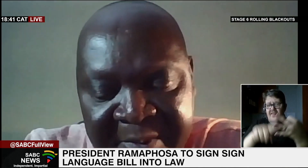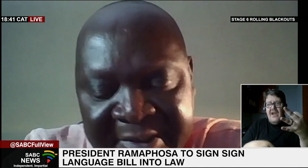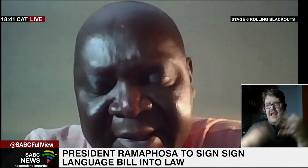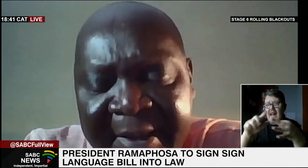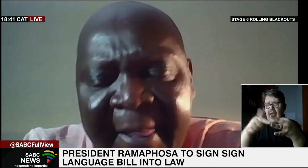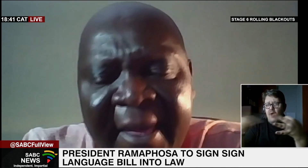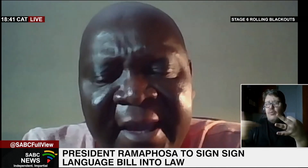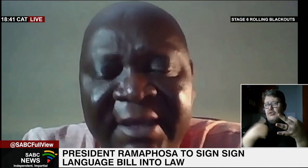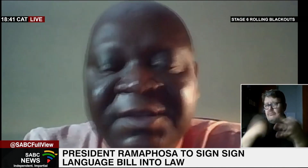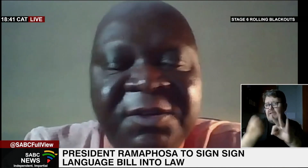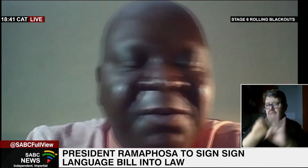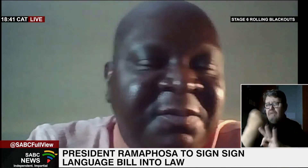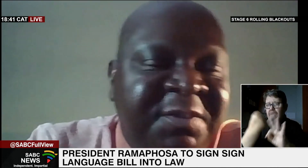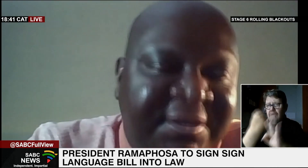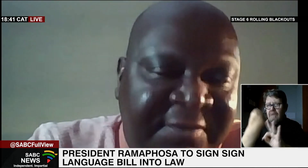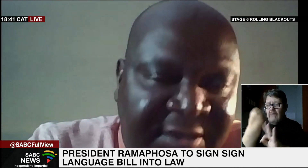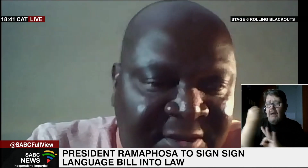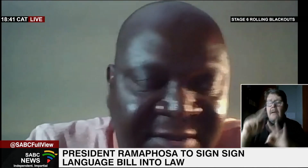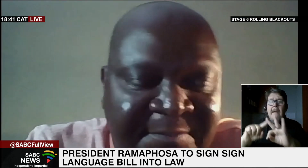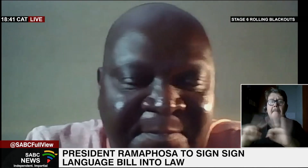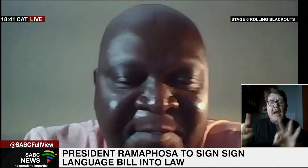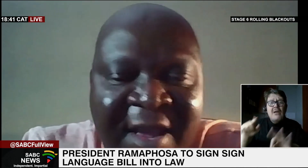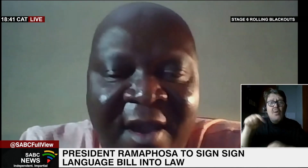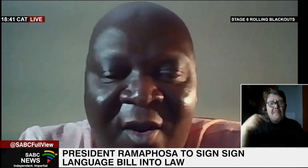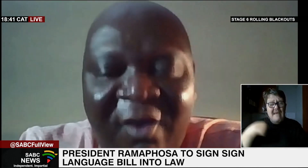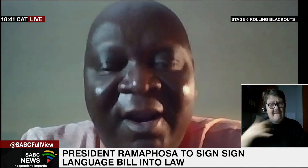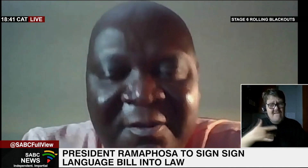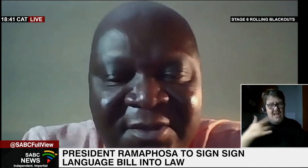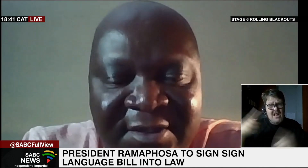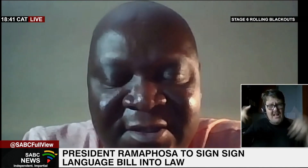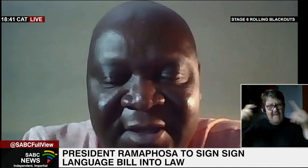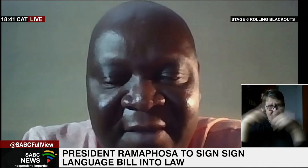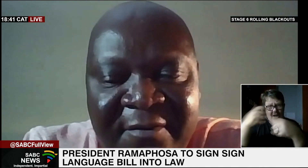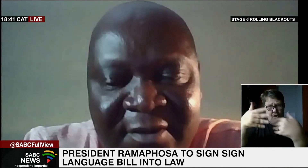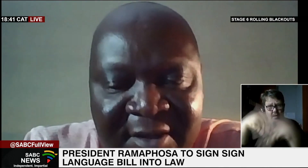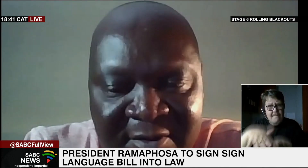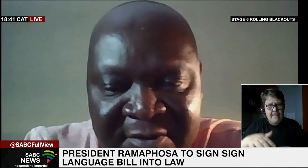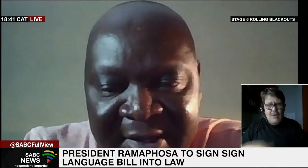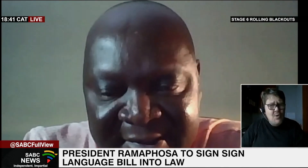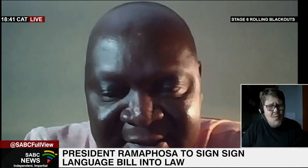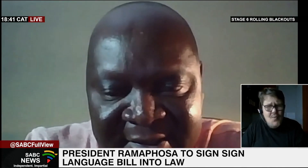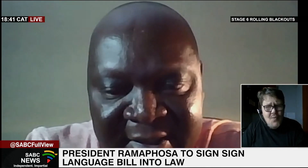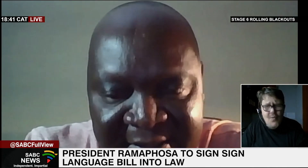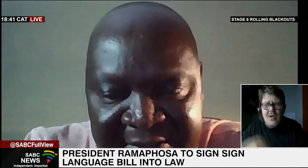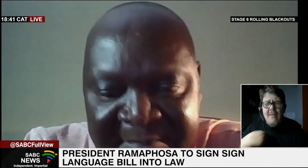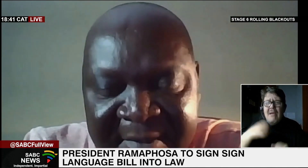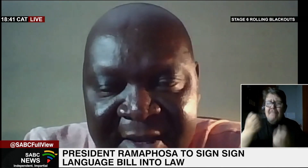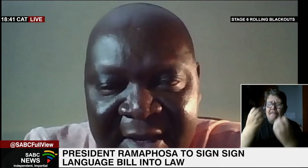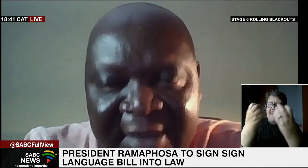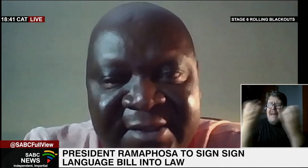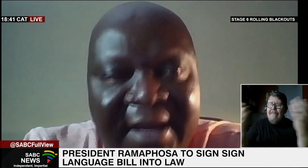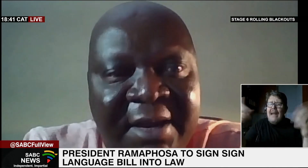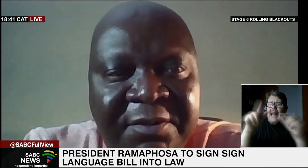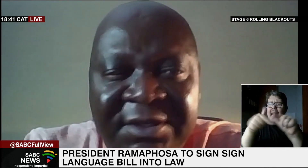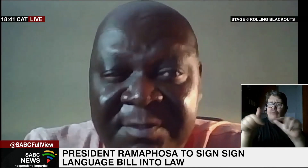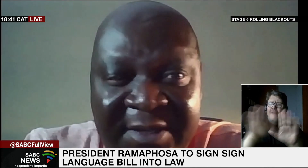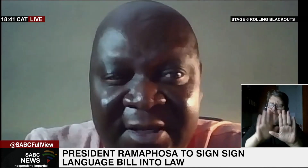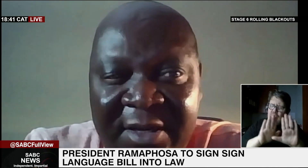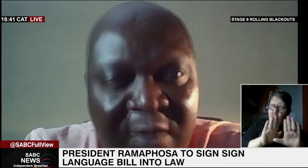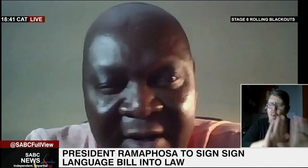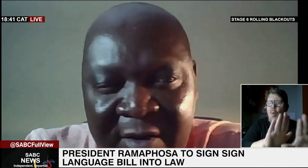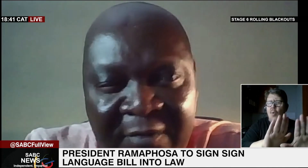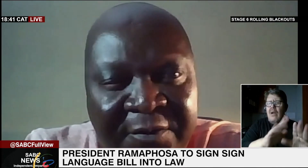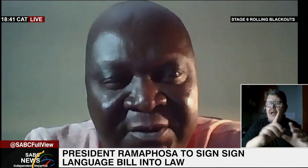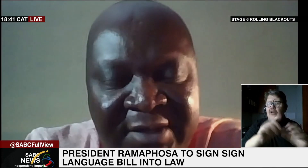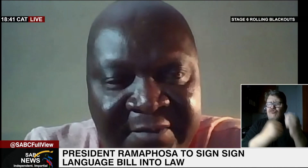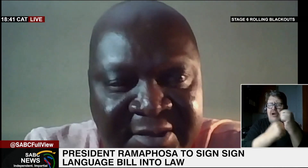moment. It is not going to be difficult. All languages have got their own essence and nature. And sign language is basically one